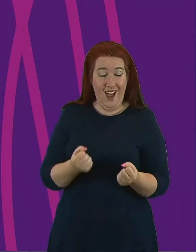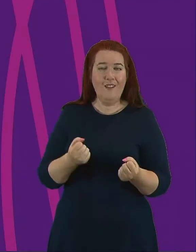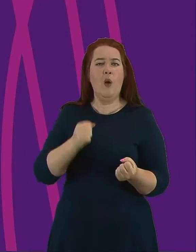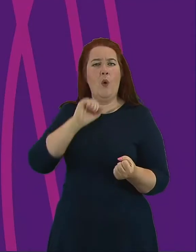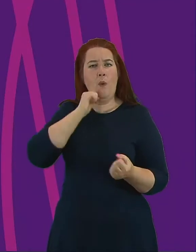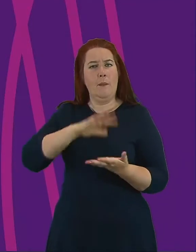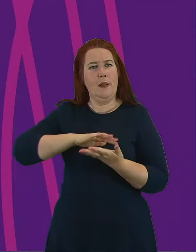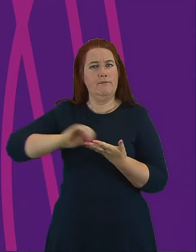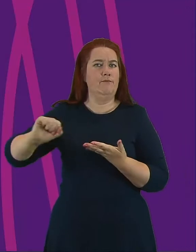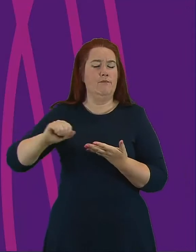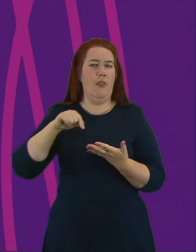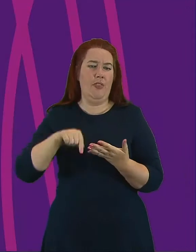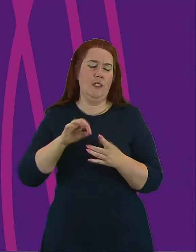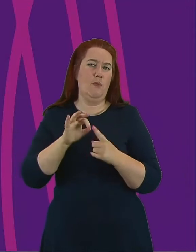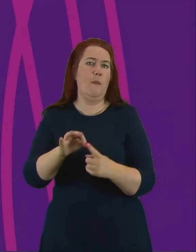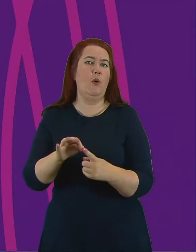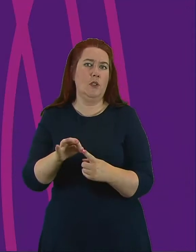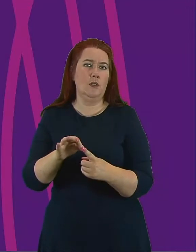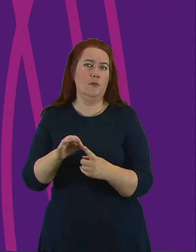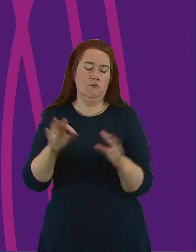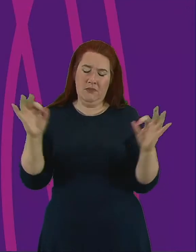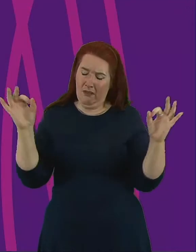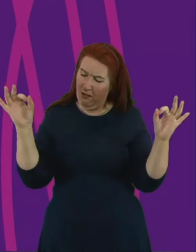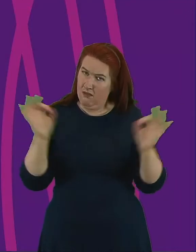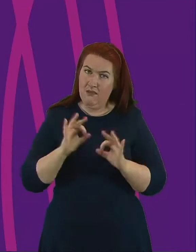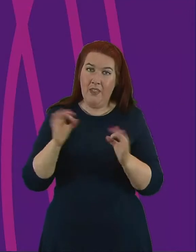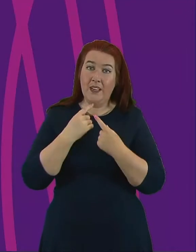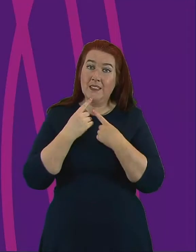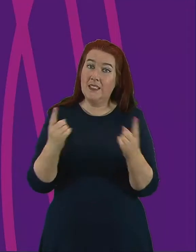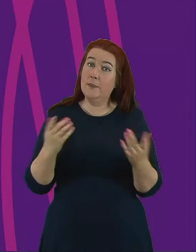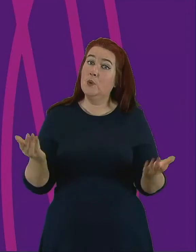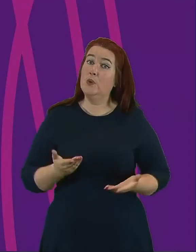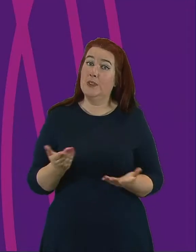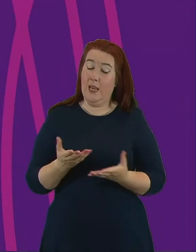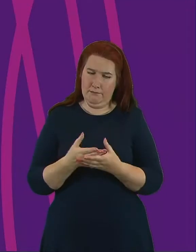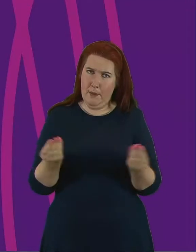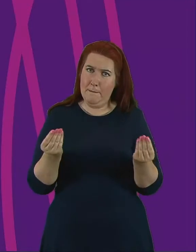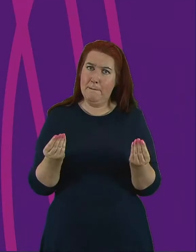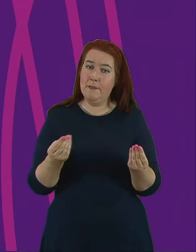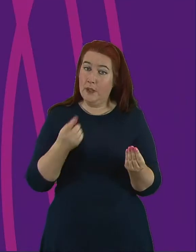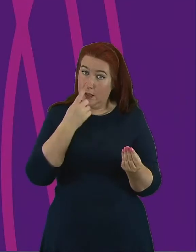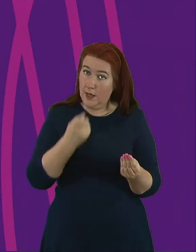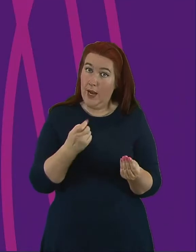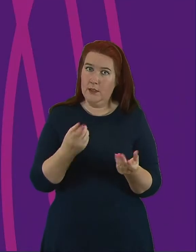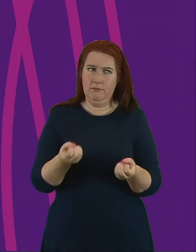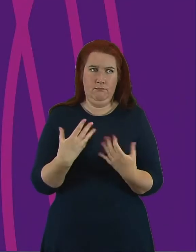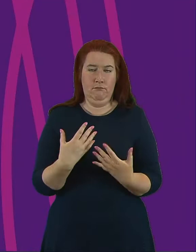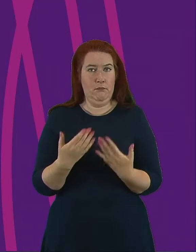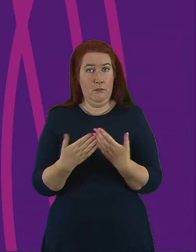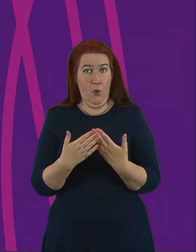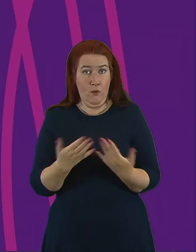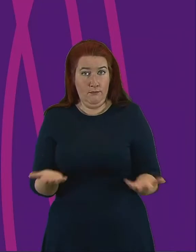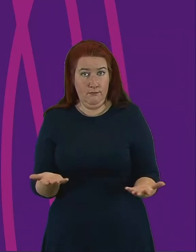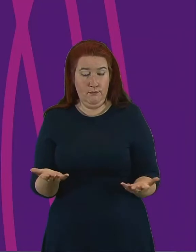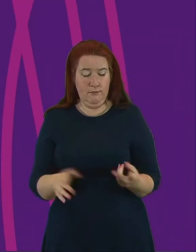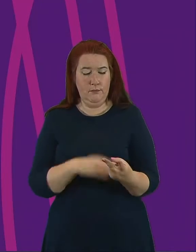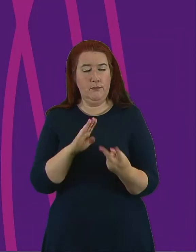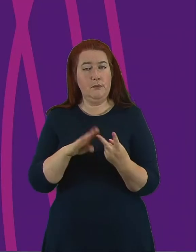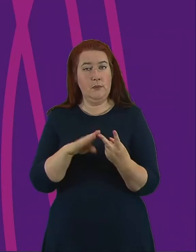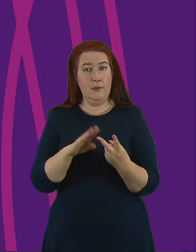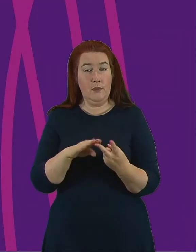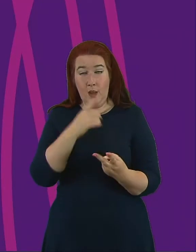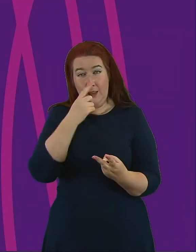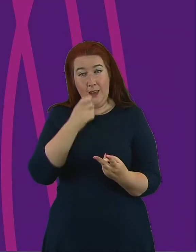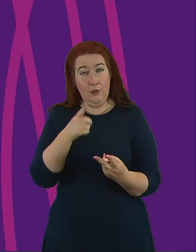away by these proposals. There was nothing in the statement about that today, Presiding Officer. Can he do any better? And secondly, can he